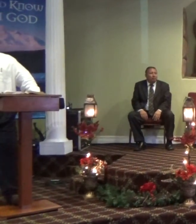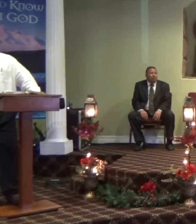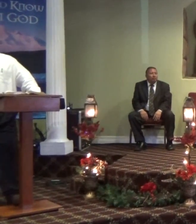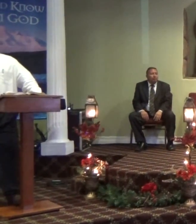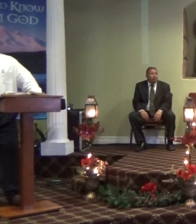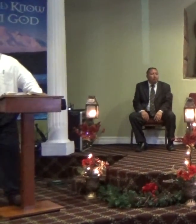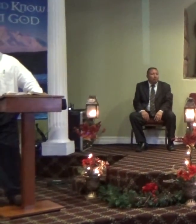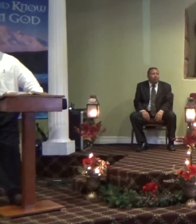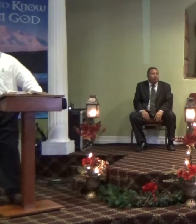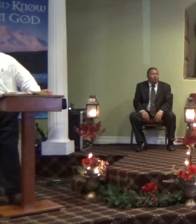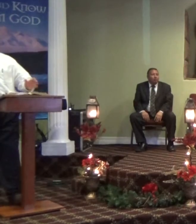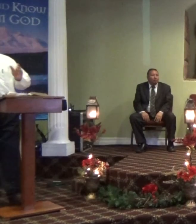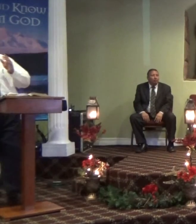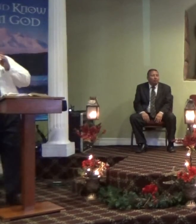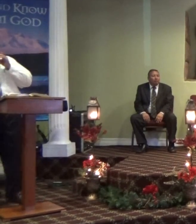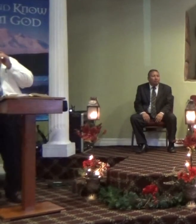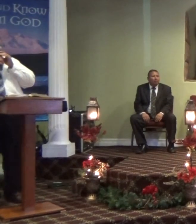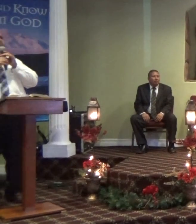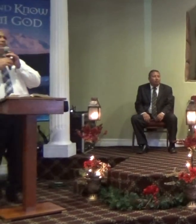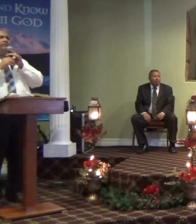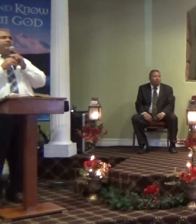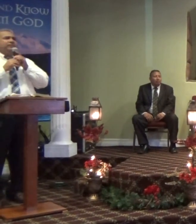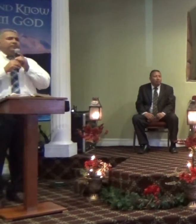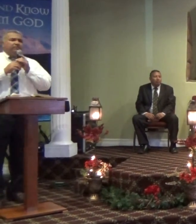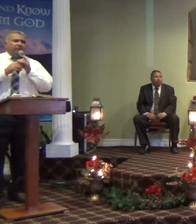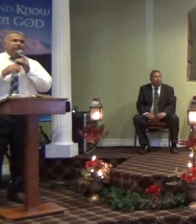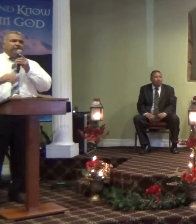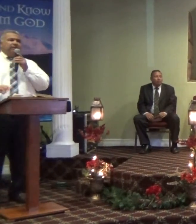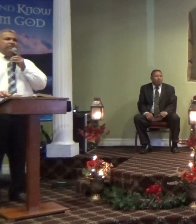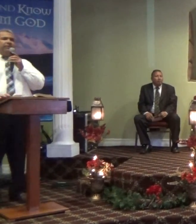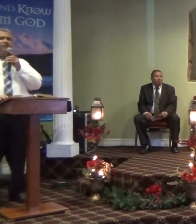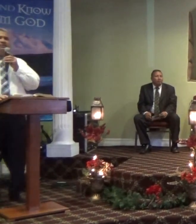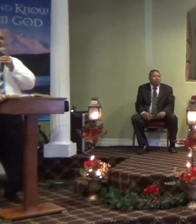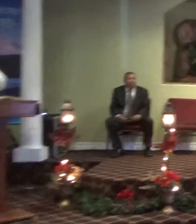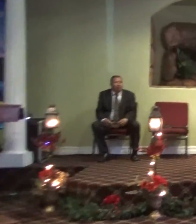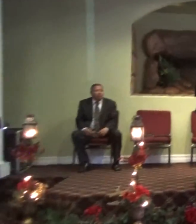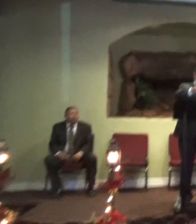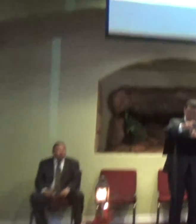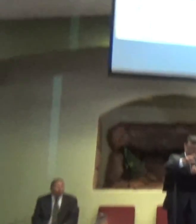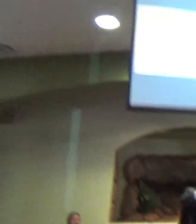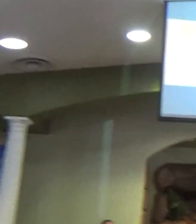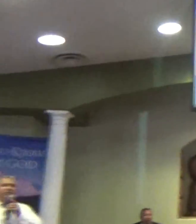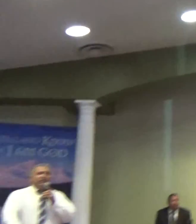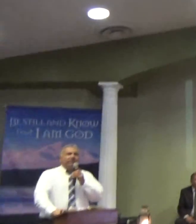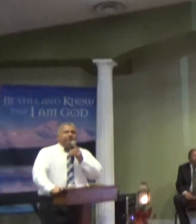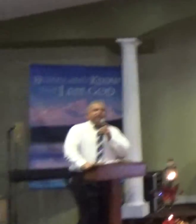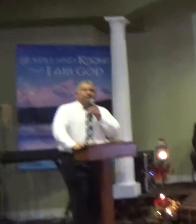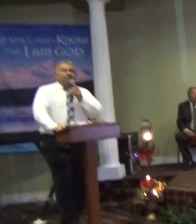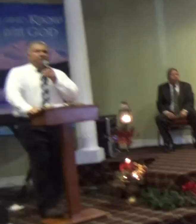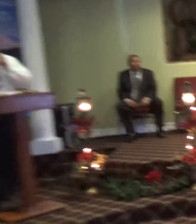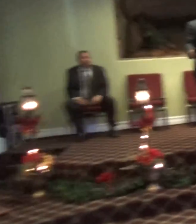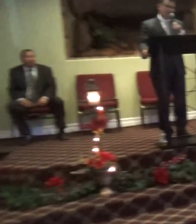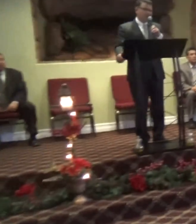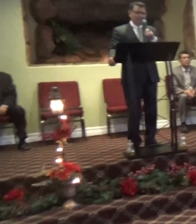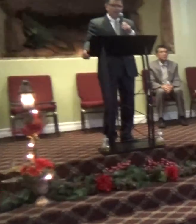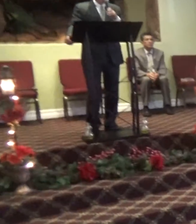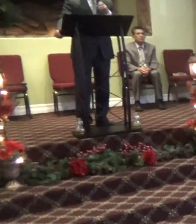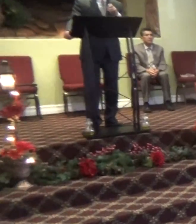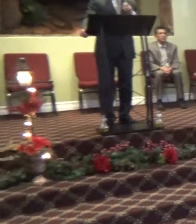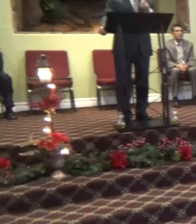bauticen. to baptize them. Nuestro hermano Felipe Pérez, Brother Felipe Perez, allí en su grupo de in amistad, this group,